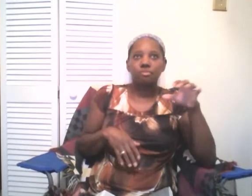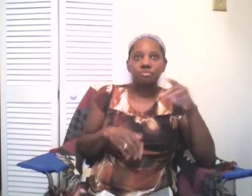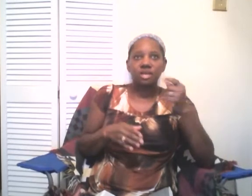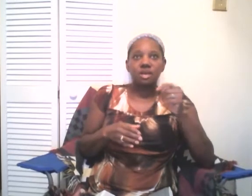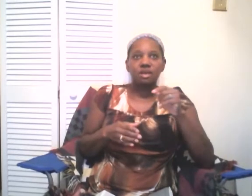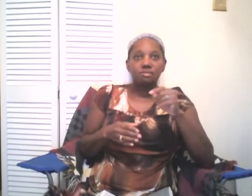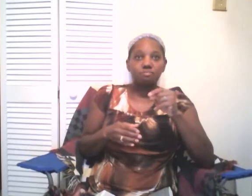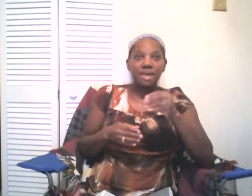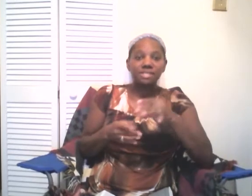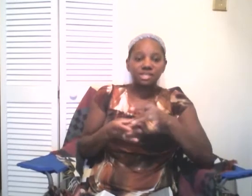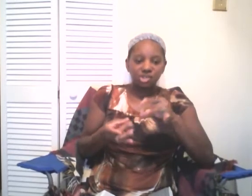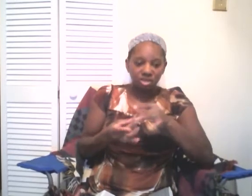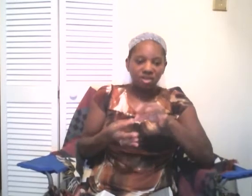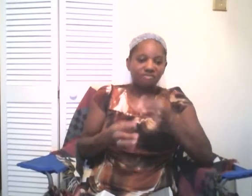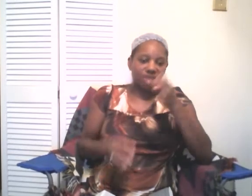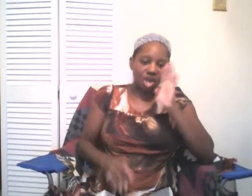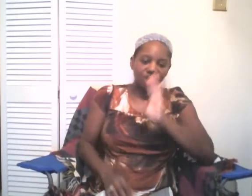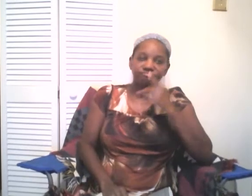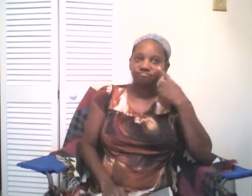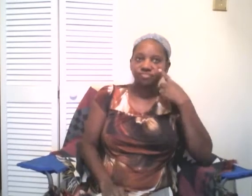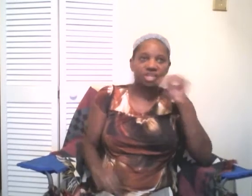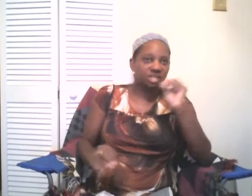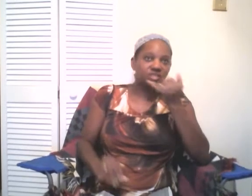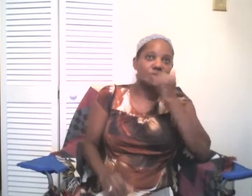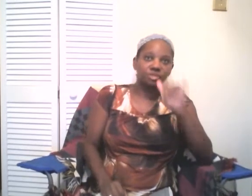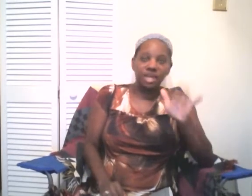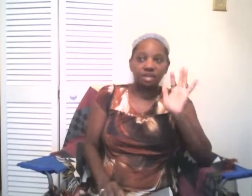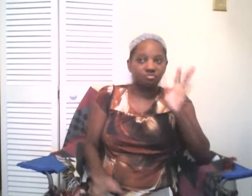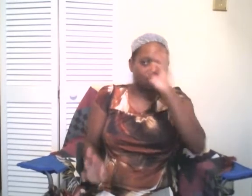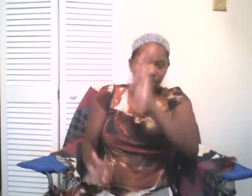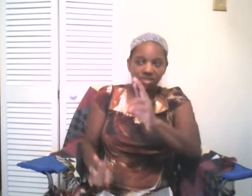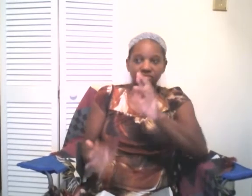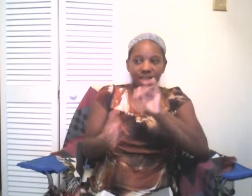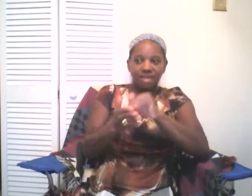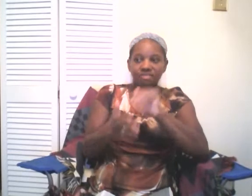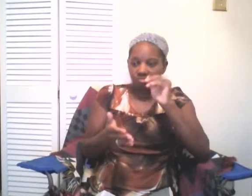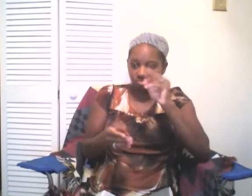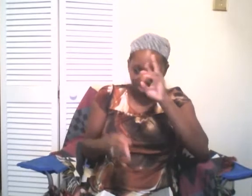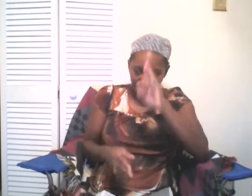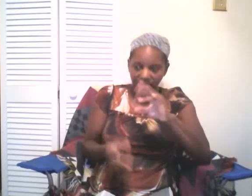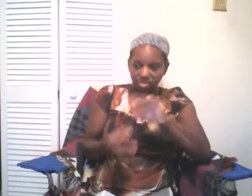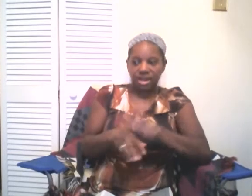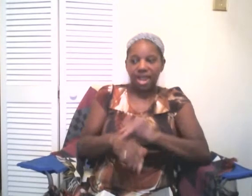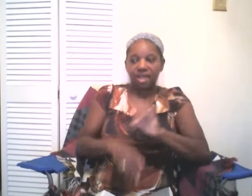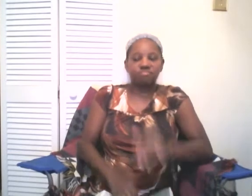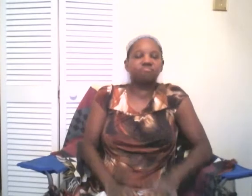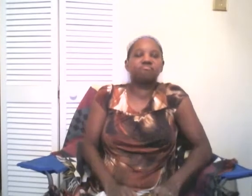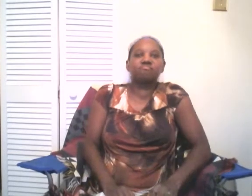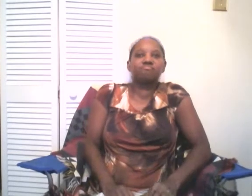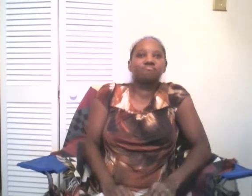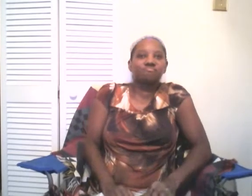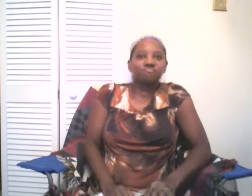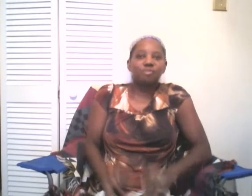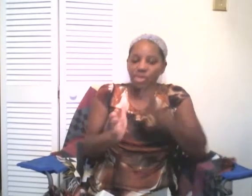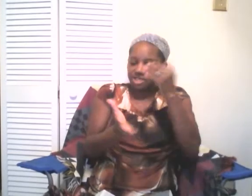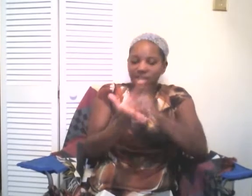the message of God. There's nothing wrong with that. I respect that. Respect on that. But once again, do